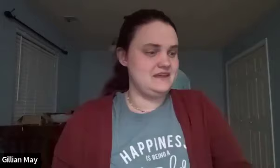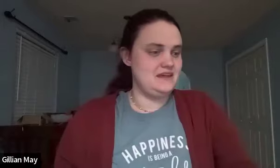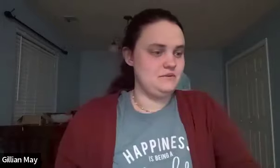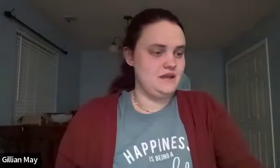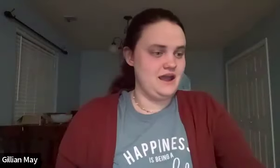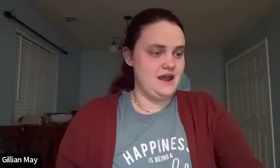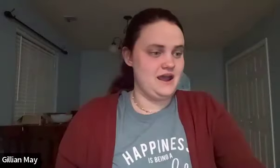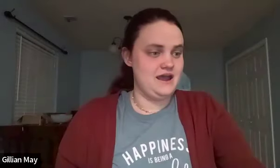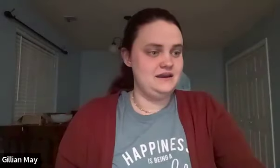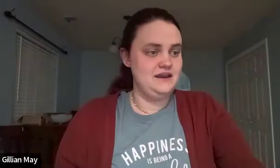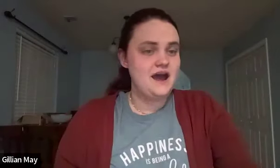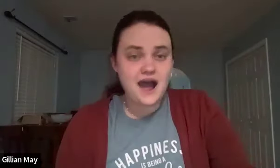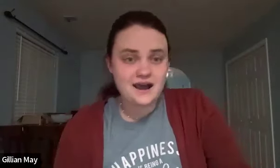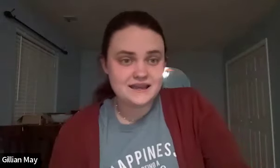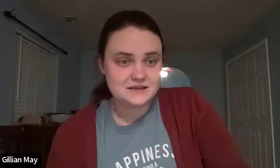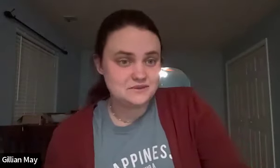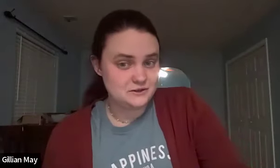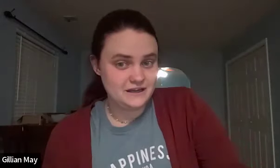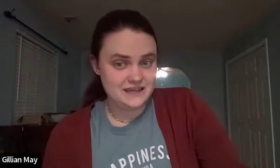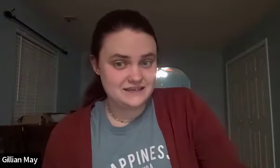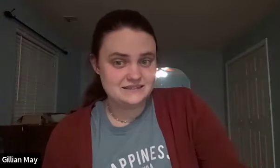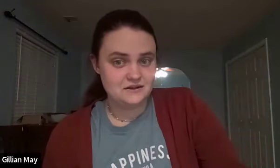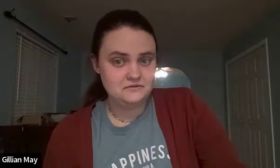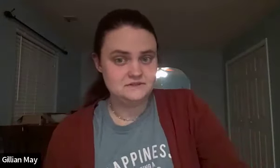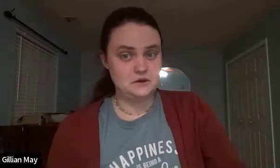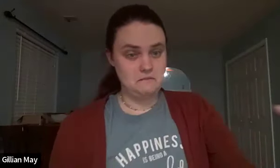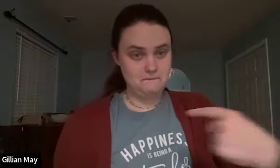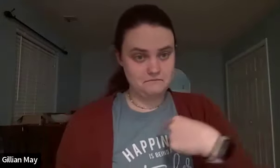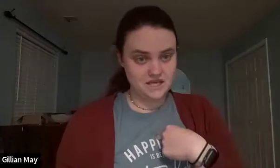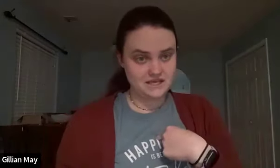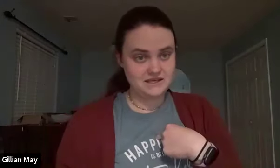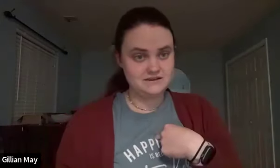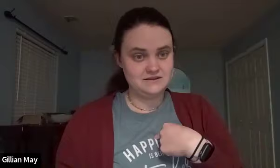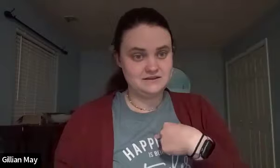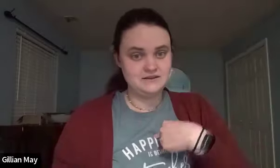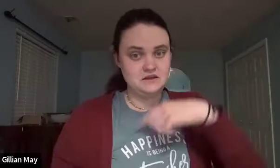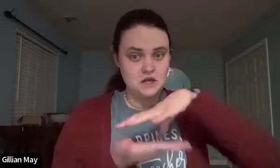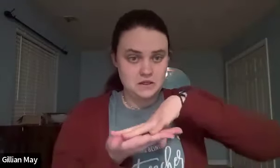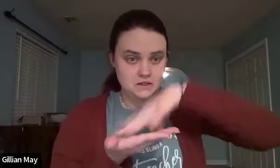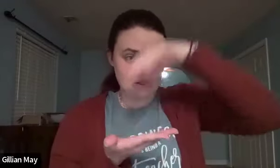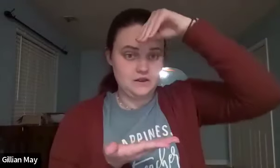Then we had I am learning ASL. So me